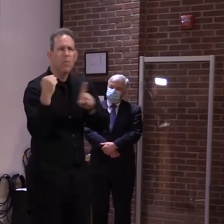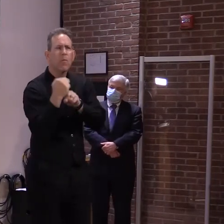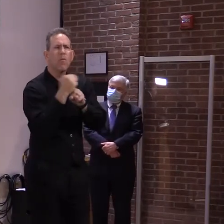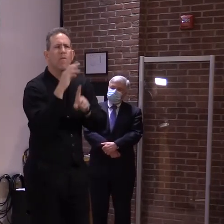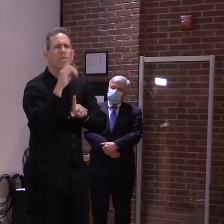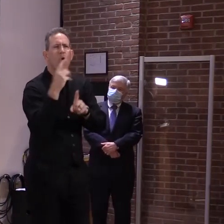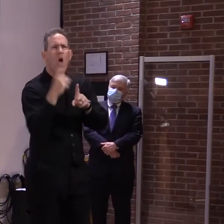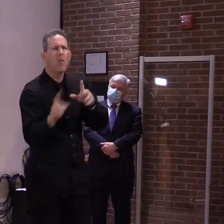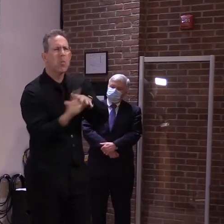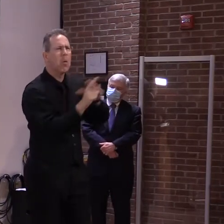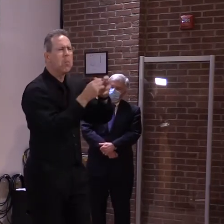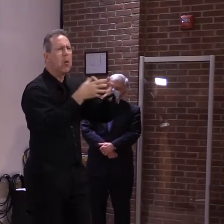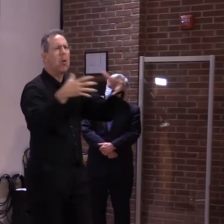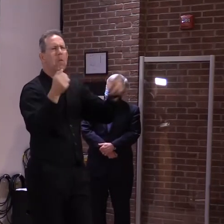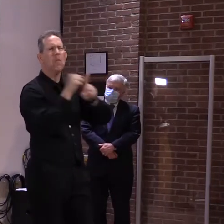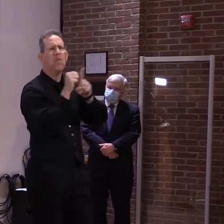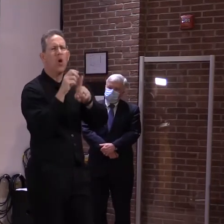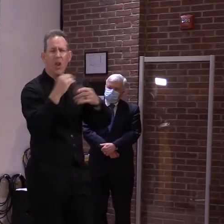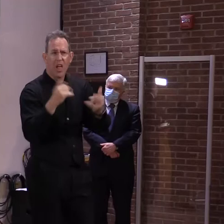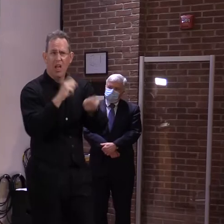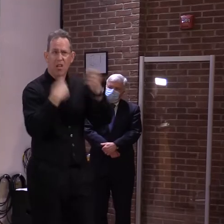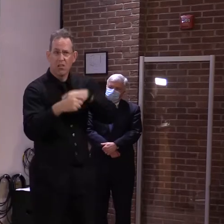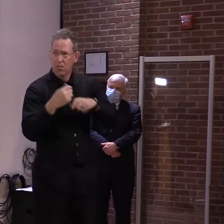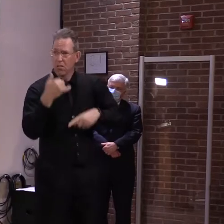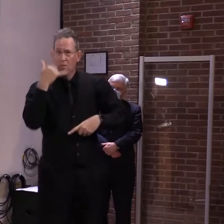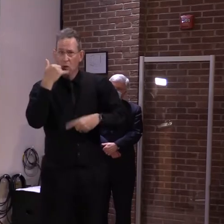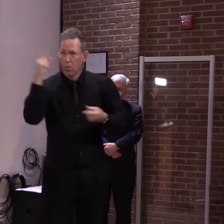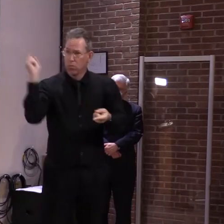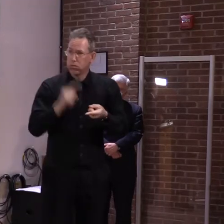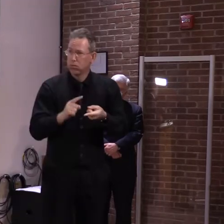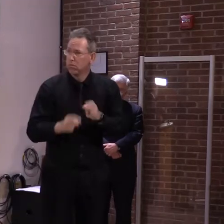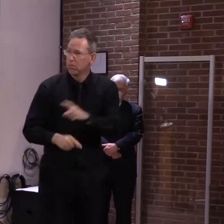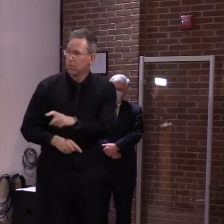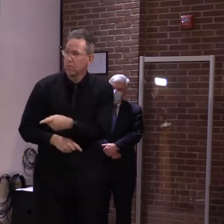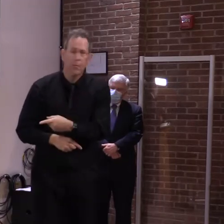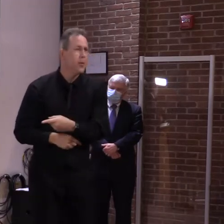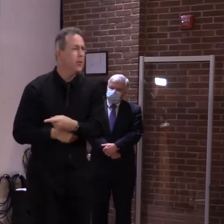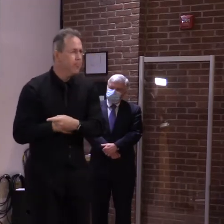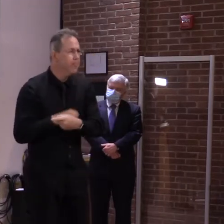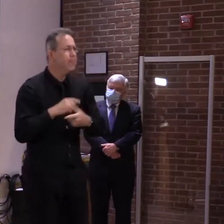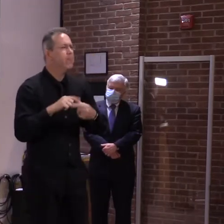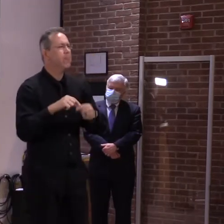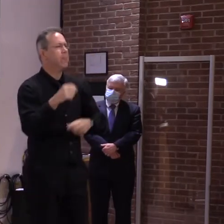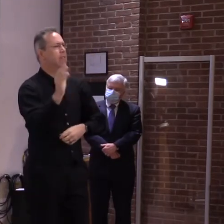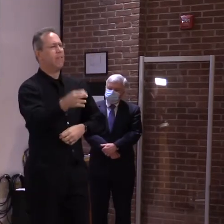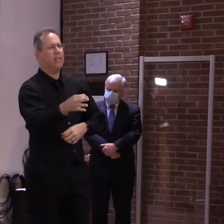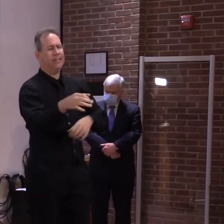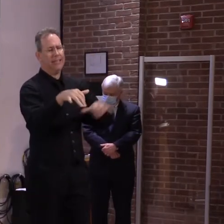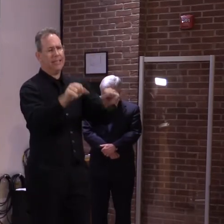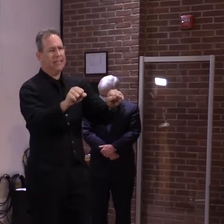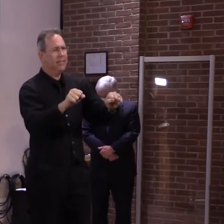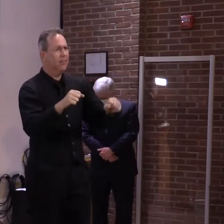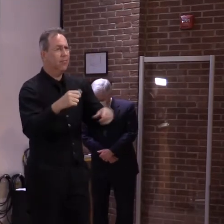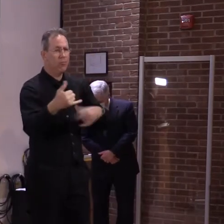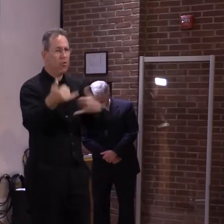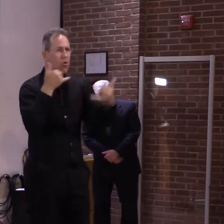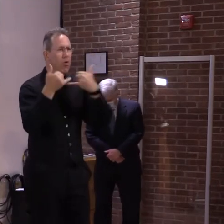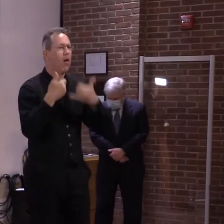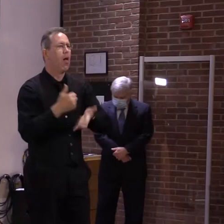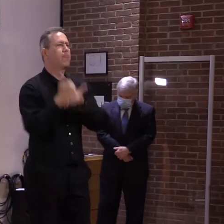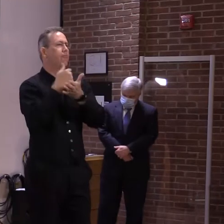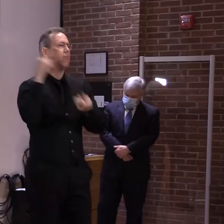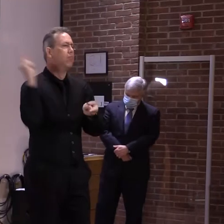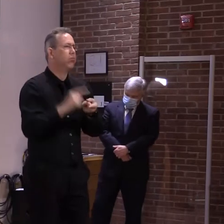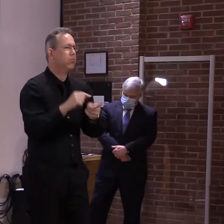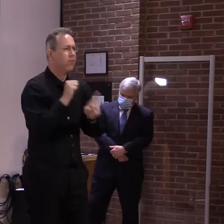And again, I think that the point, we've heard a lot about the fraud issues, and we had those before